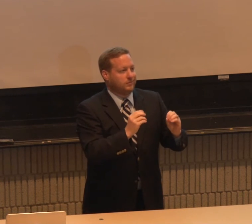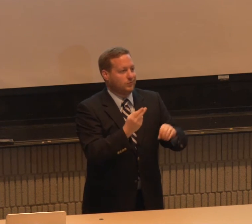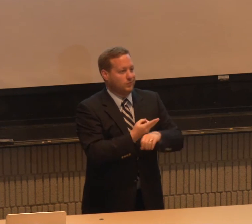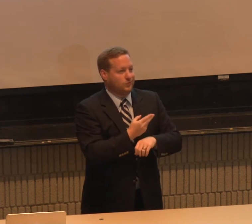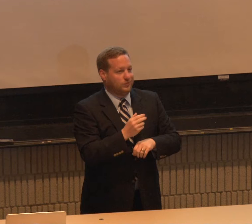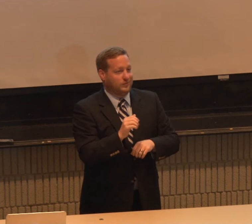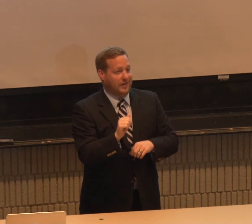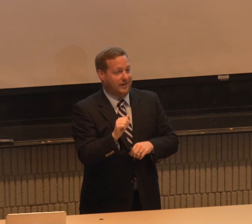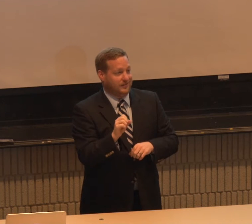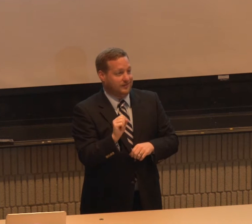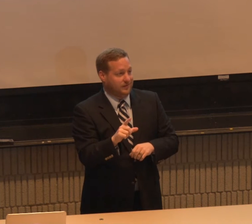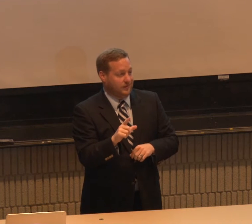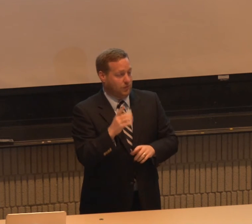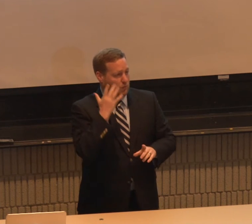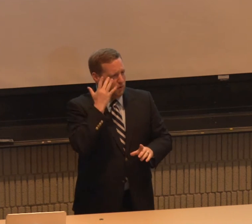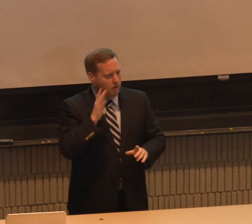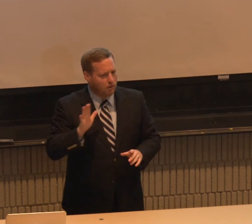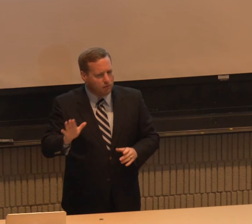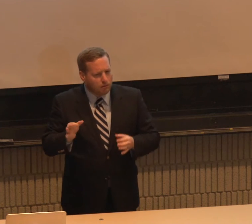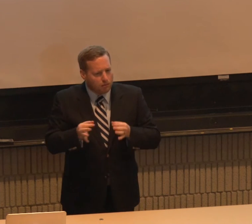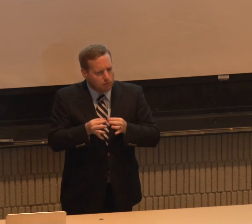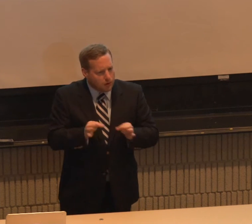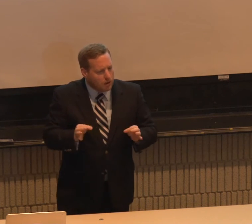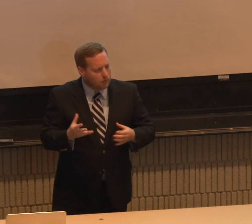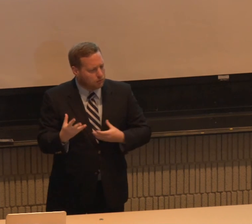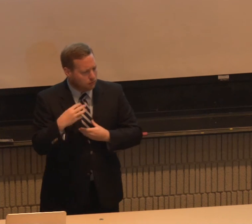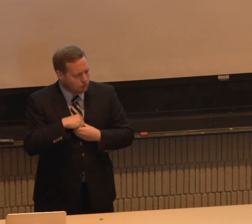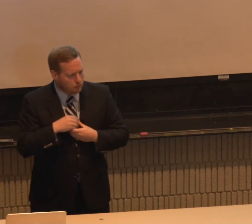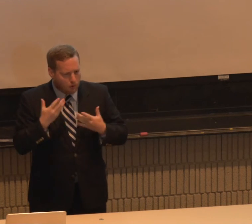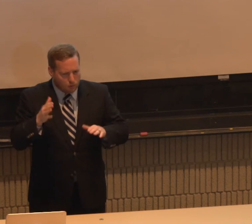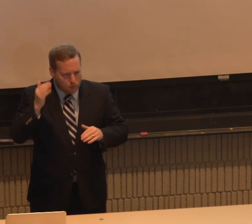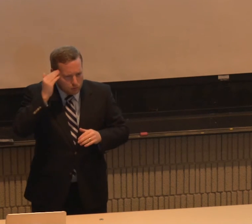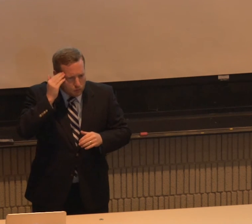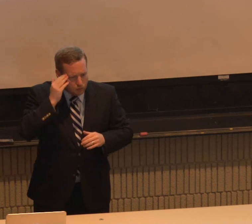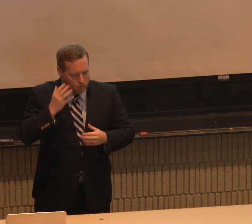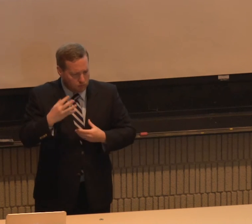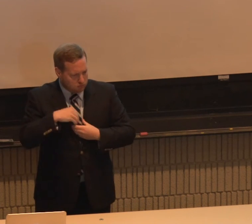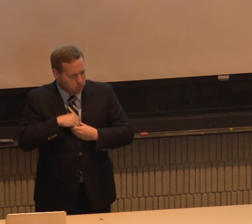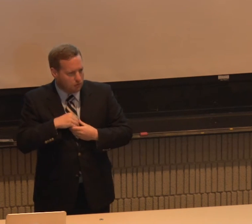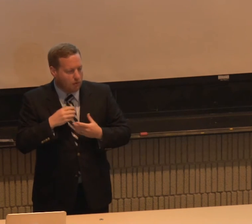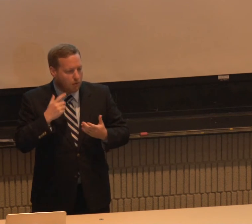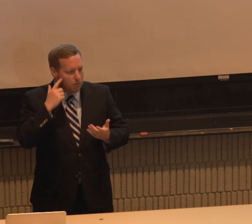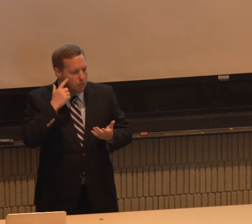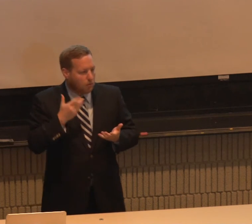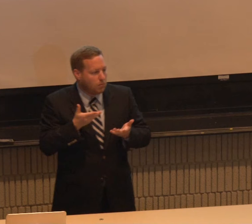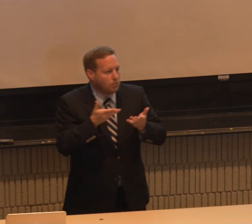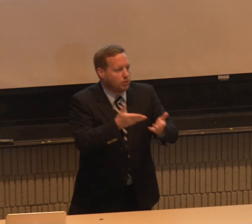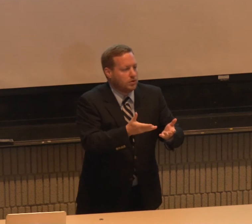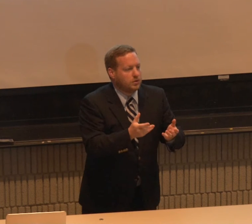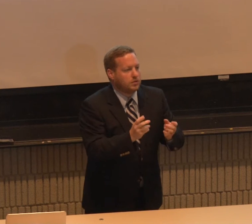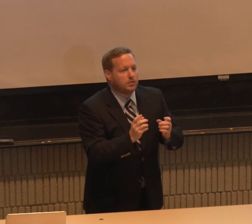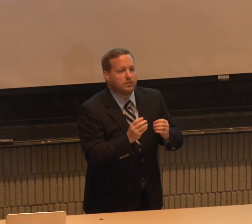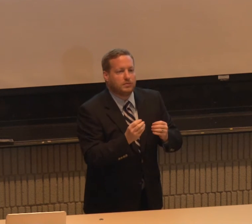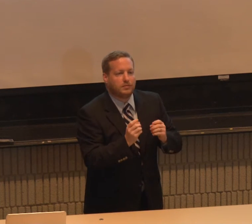their goal was ultimately to use ASL, yes, but ultimately to convert